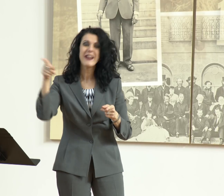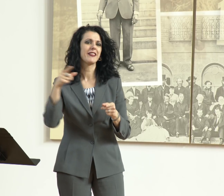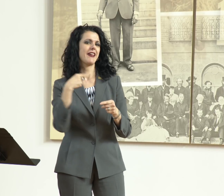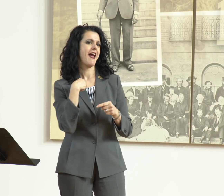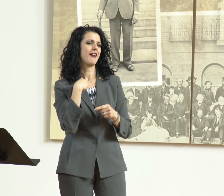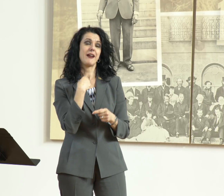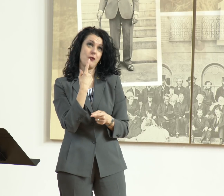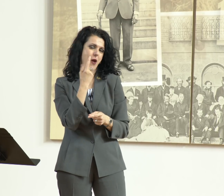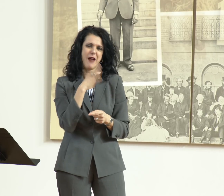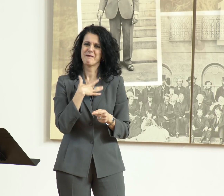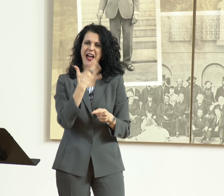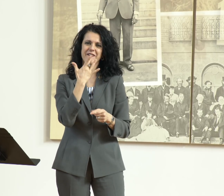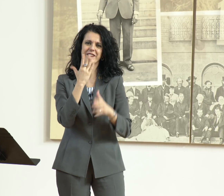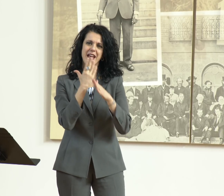And remember,